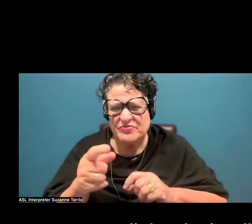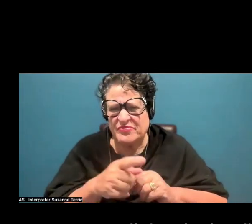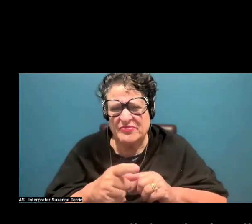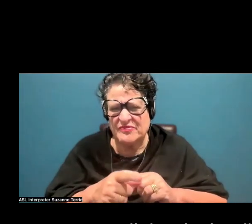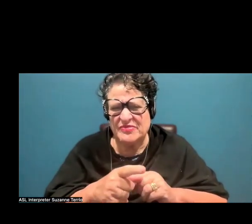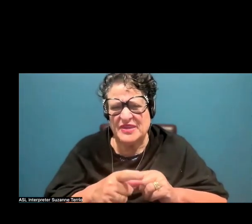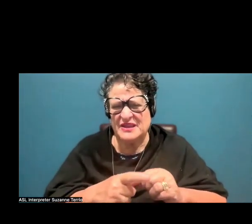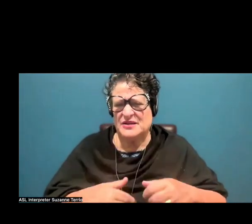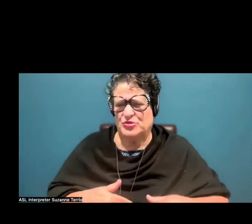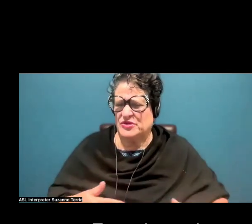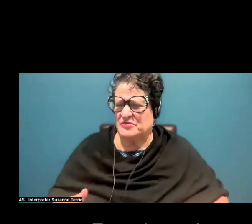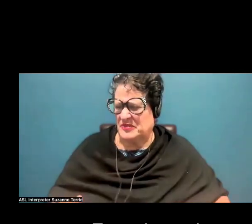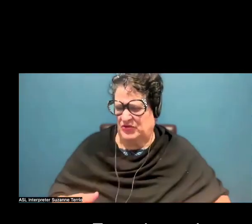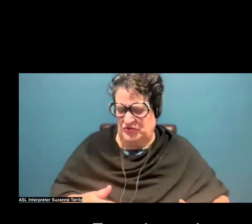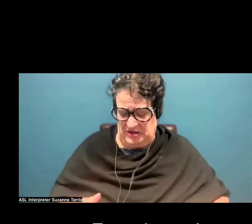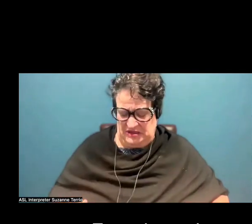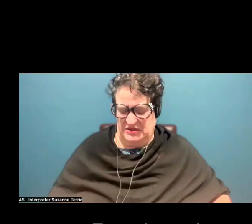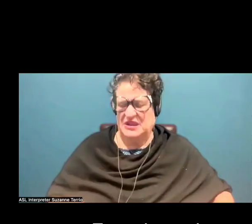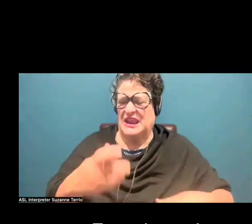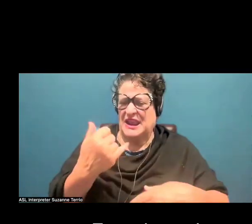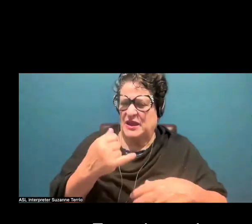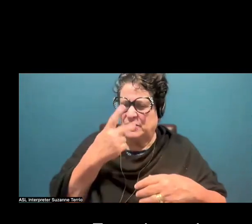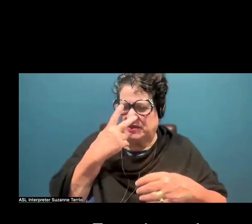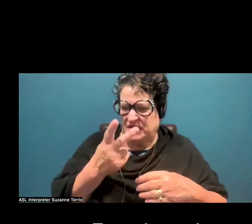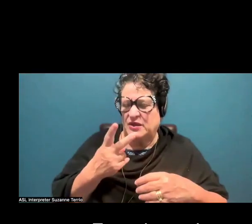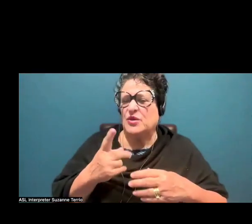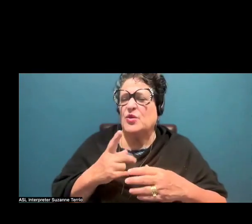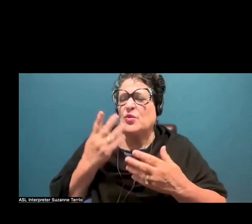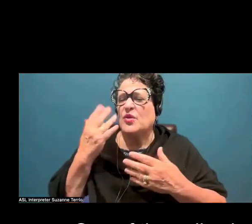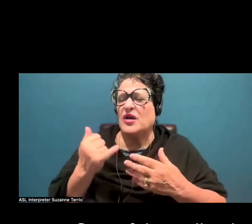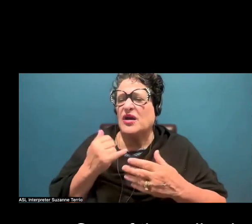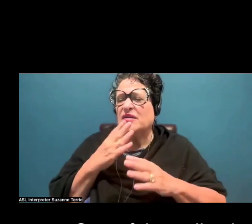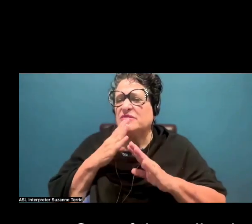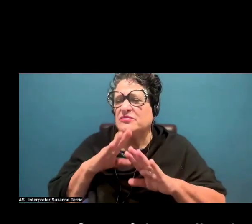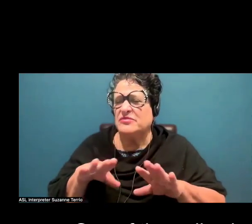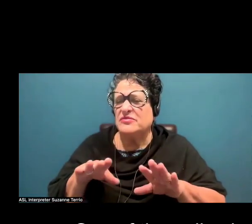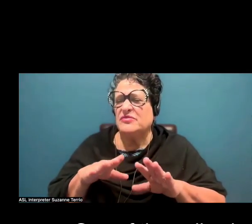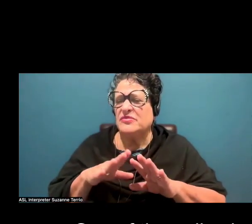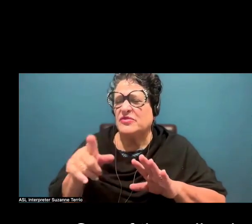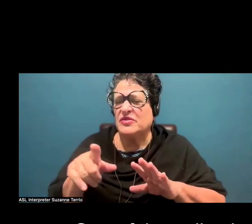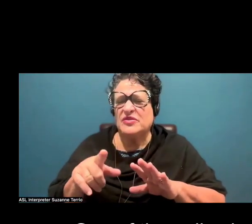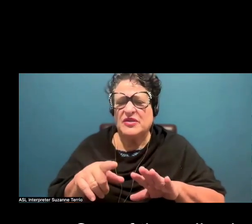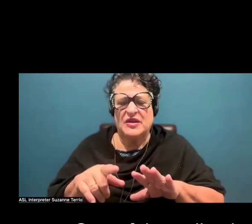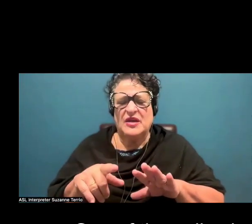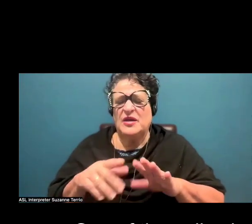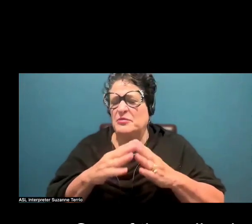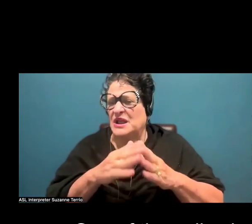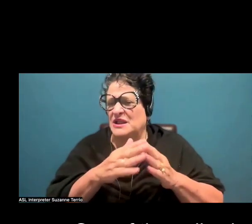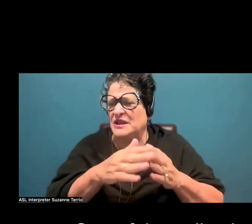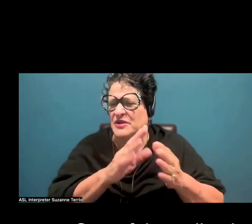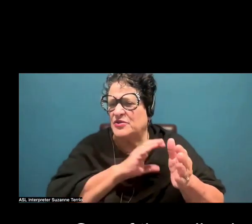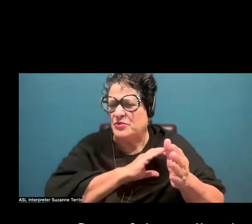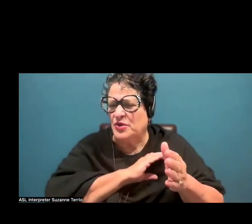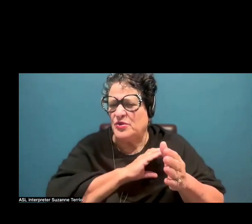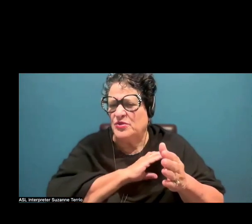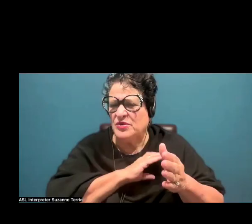pressed to my ribs. From here, I can see what broke the moment of silence. One of the police boats is moving out on the lake, cutting left into